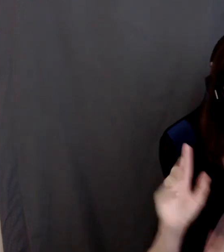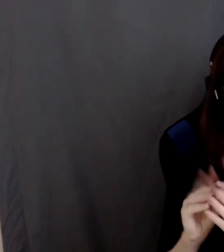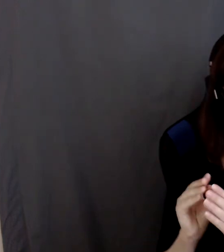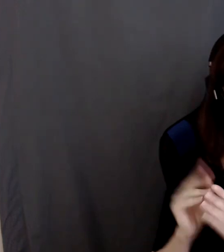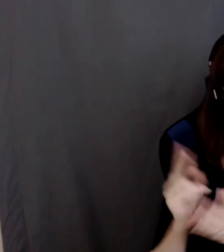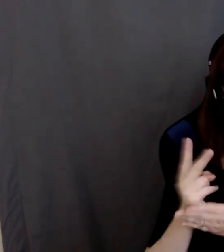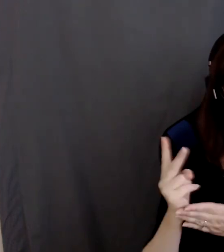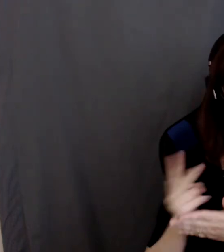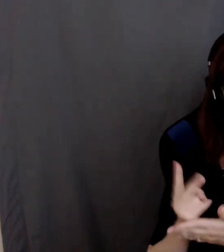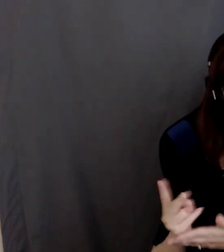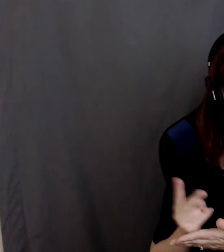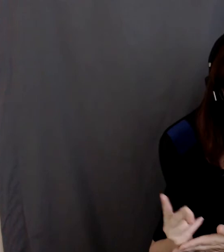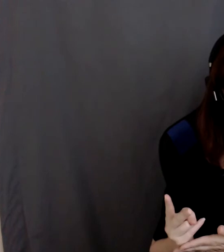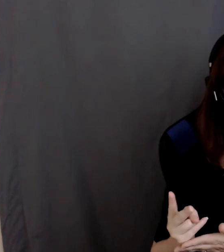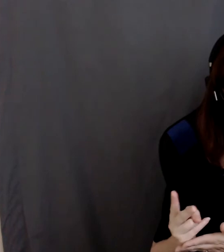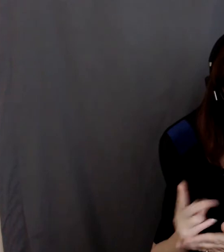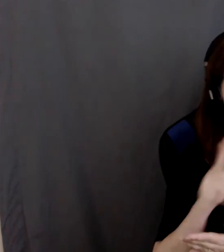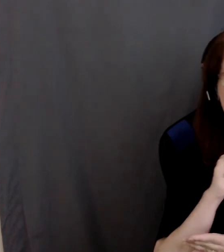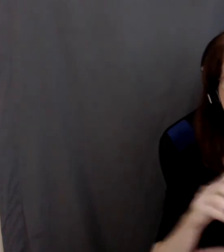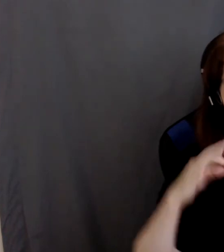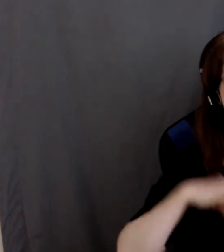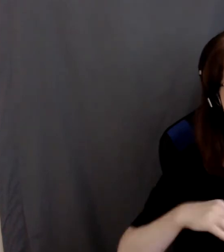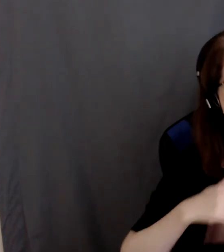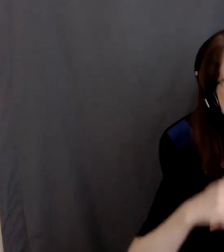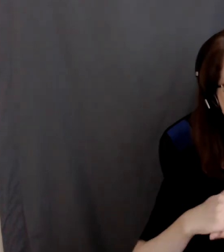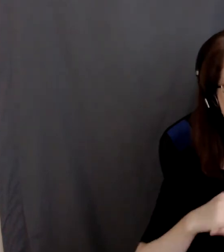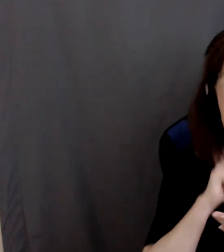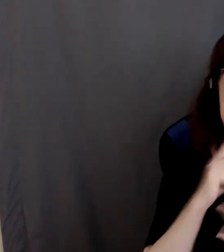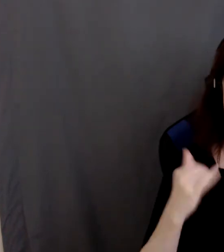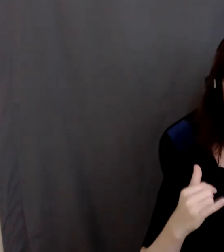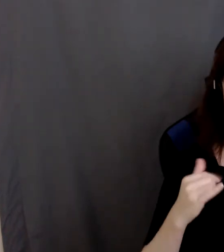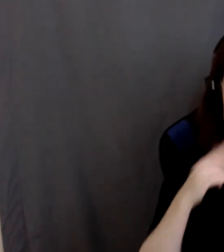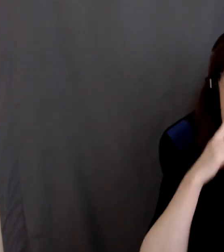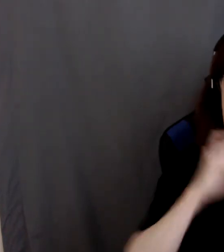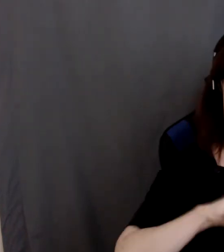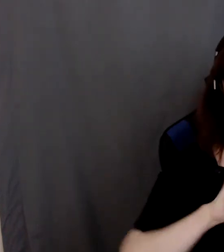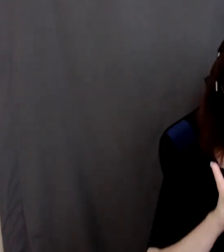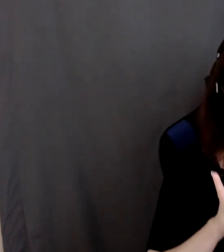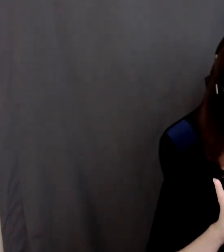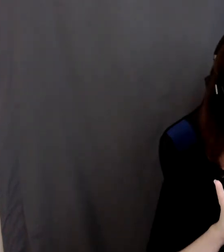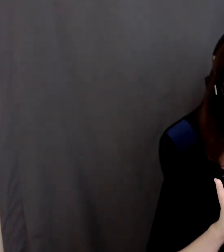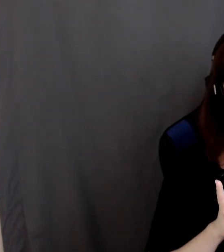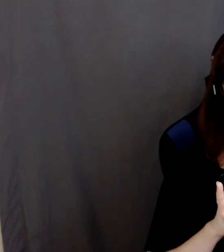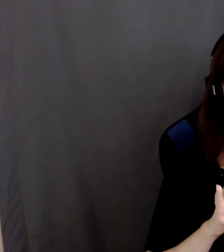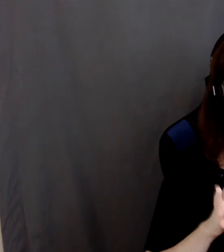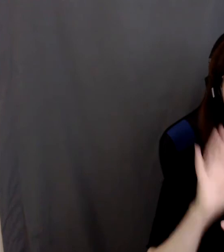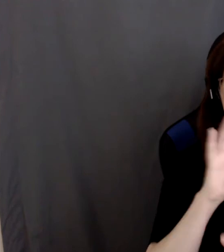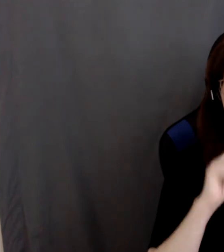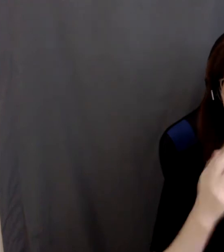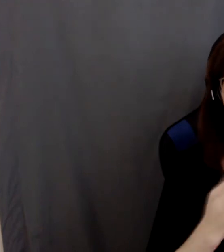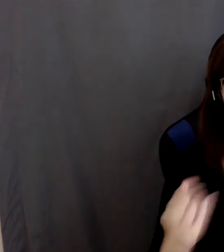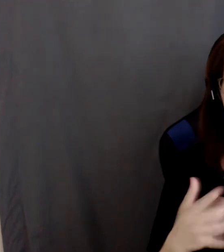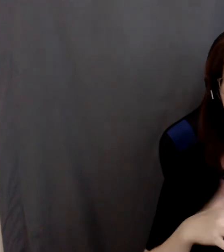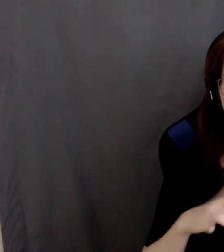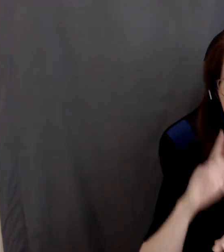And it's been very helpful, especially now with COVID, on what kind of resources are available for people,